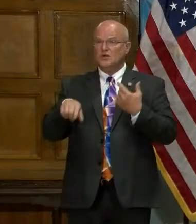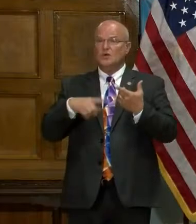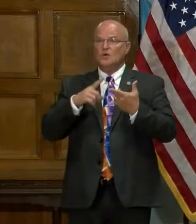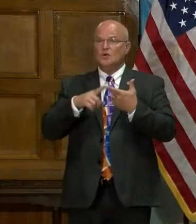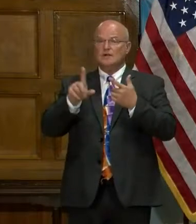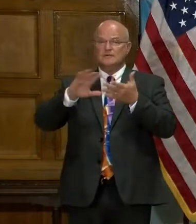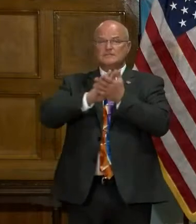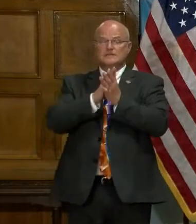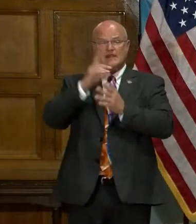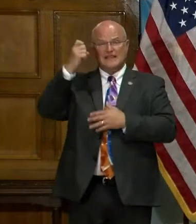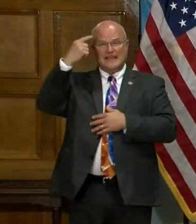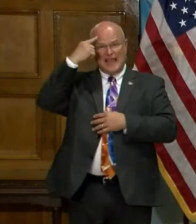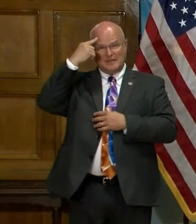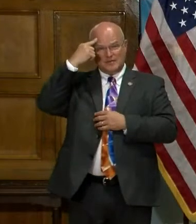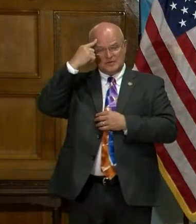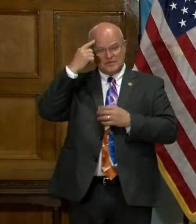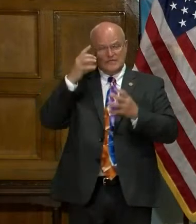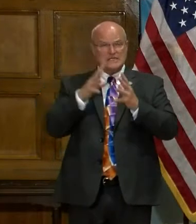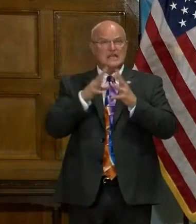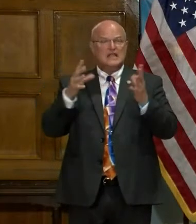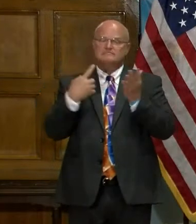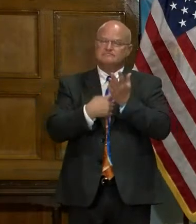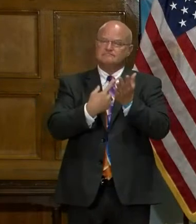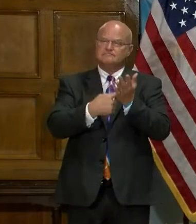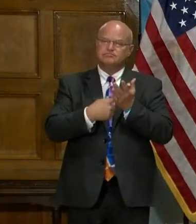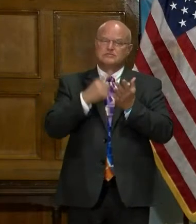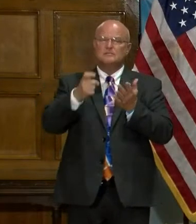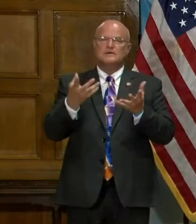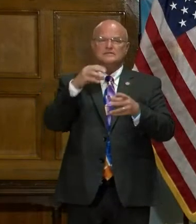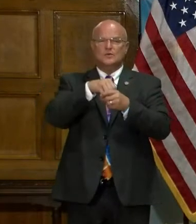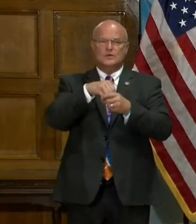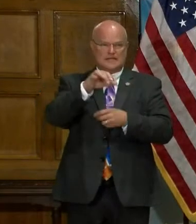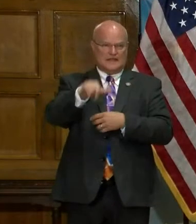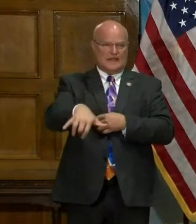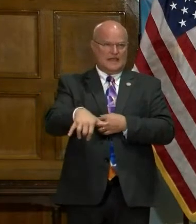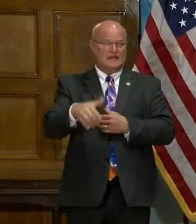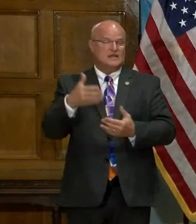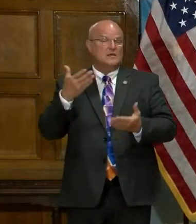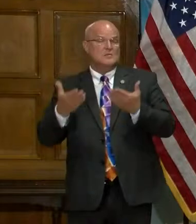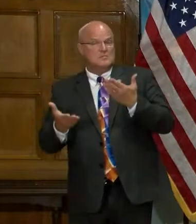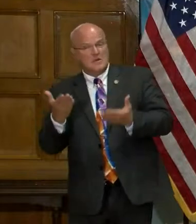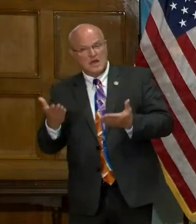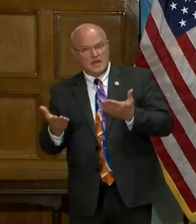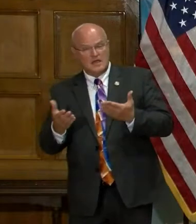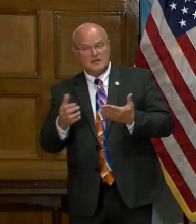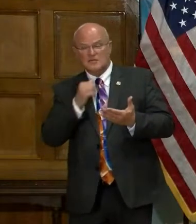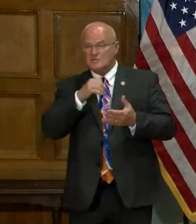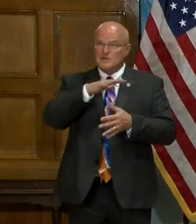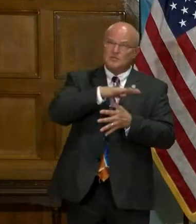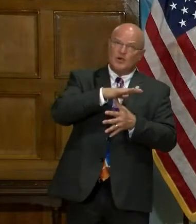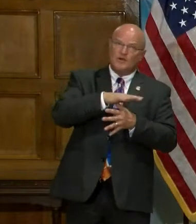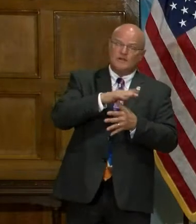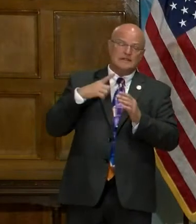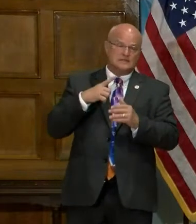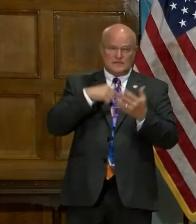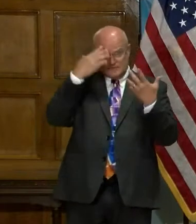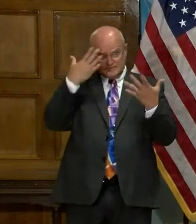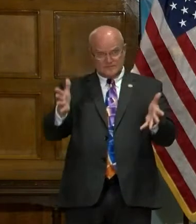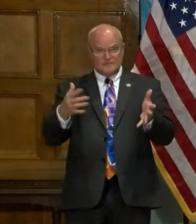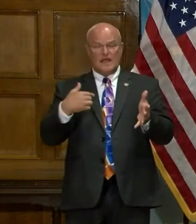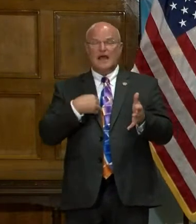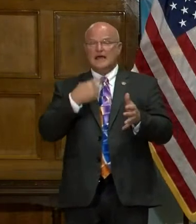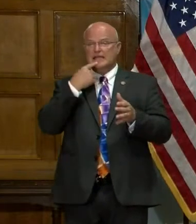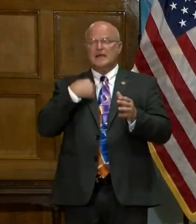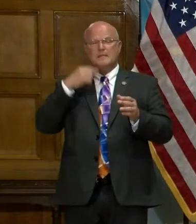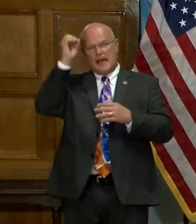comes to the Capitol. And there's a lot of discussion has to go into that. It may or may not be a priority of the legislature. I